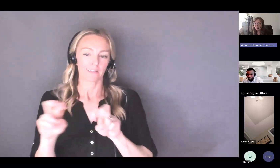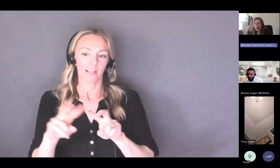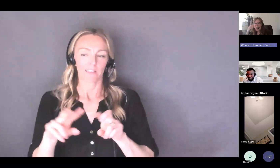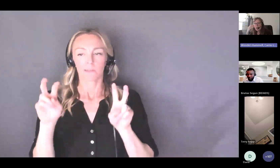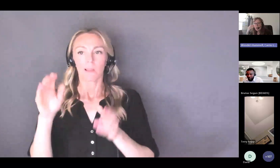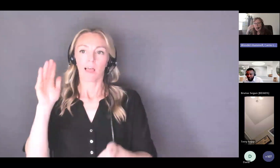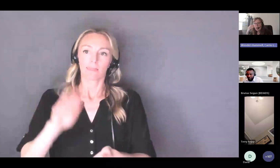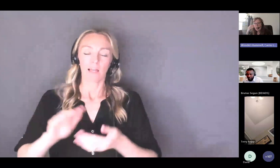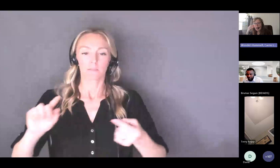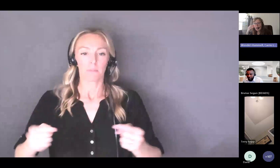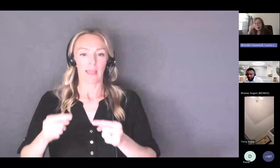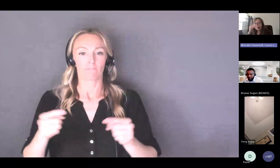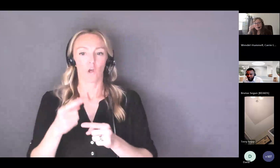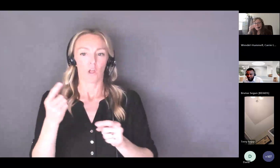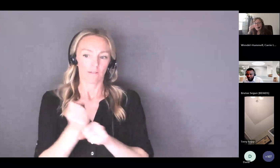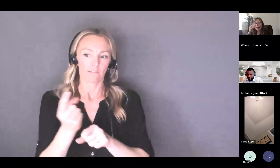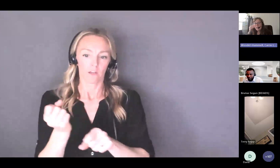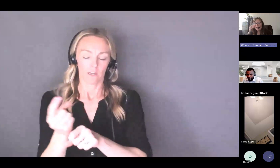year.